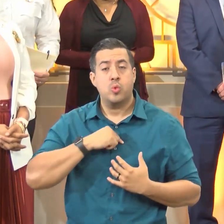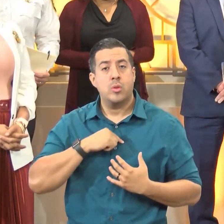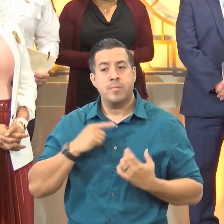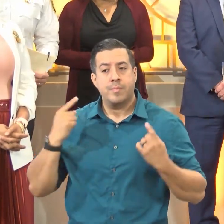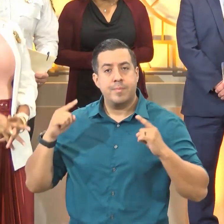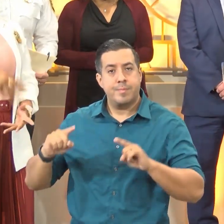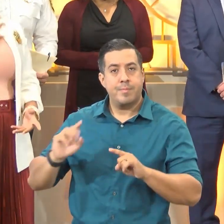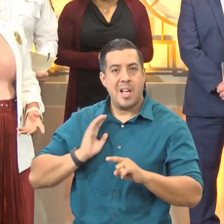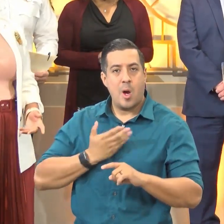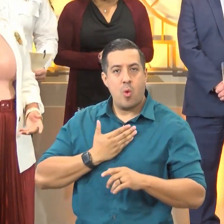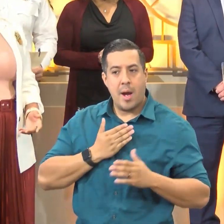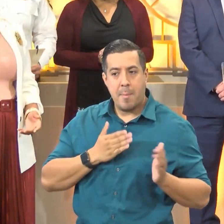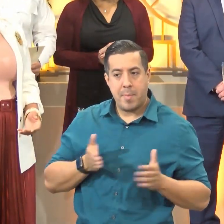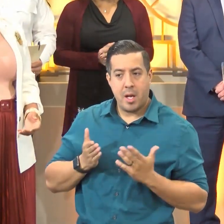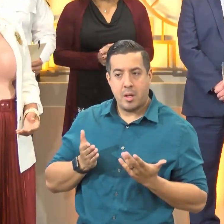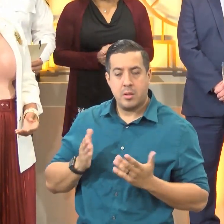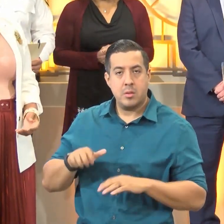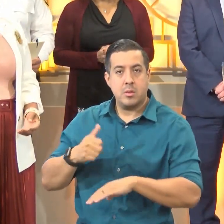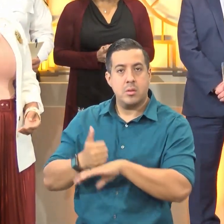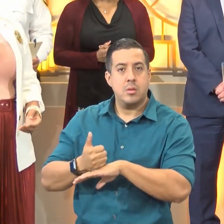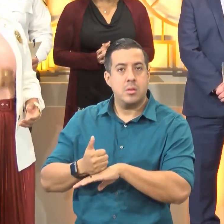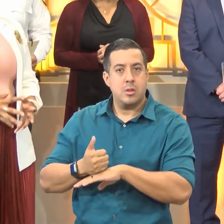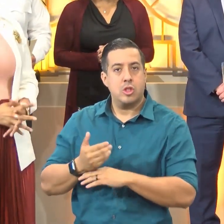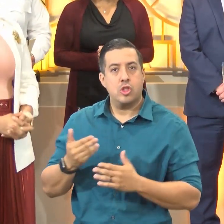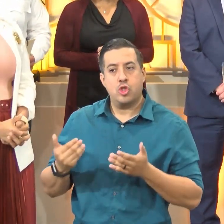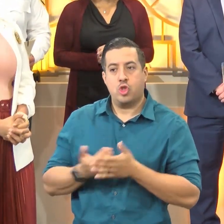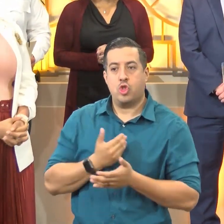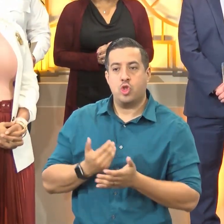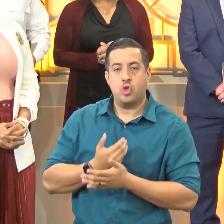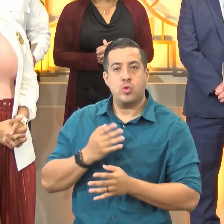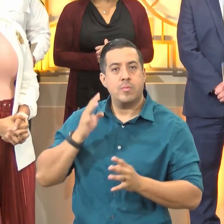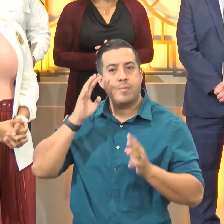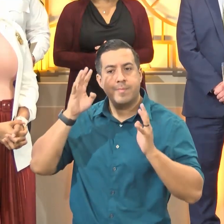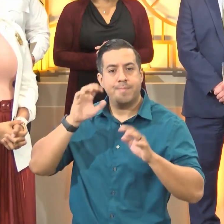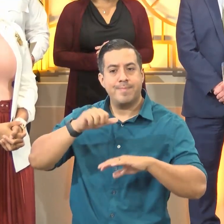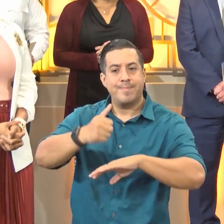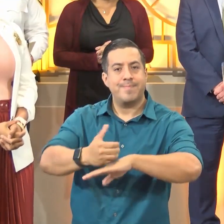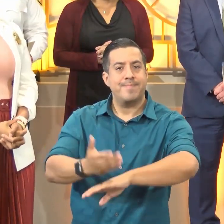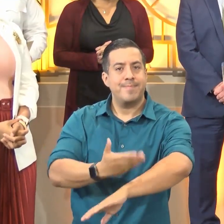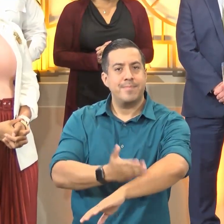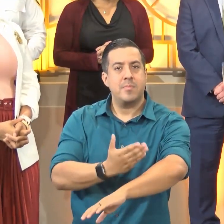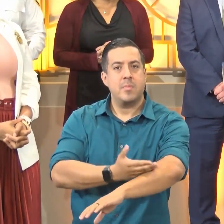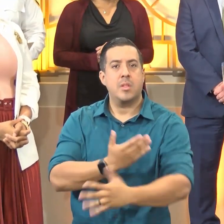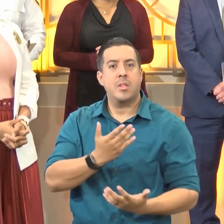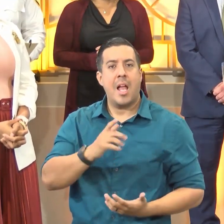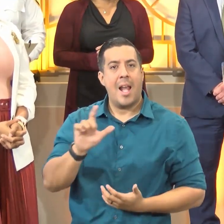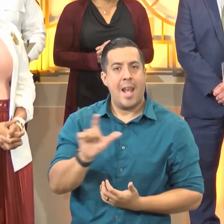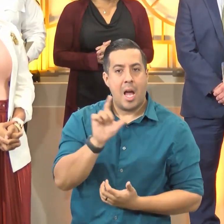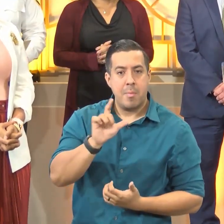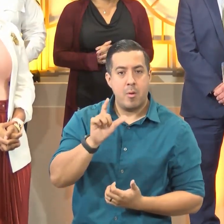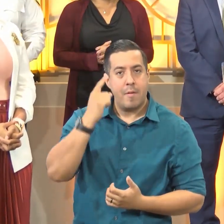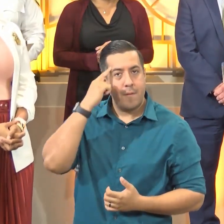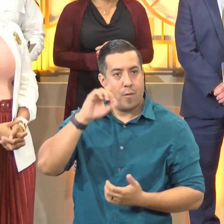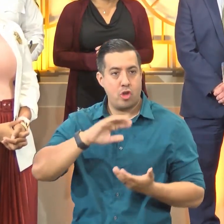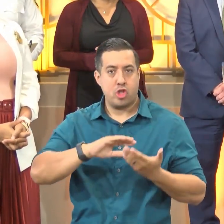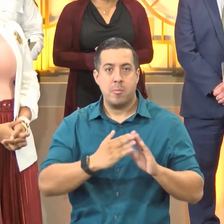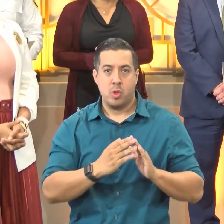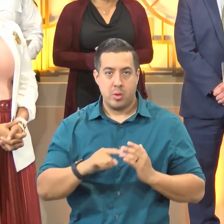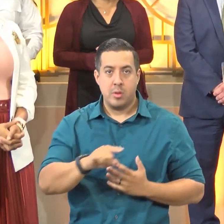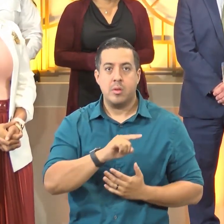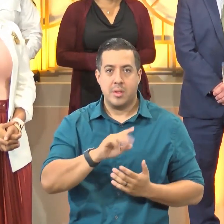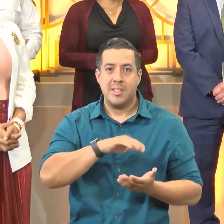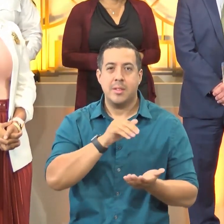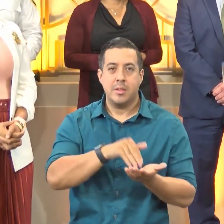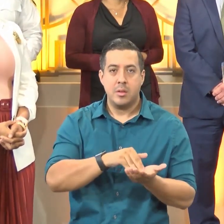our plans to bring online new and renovated libraries and multi-service centers to our communities, improve and